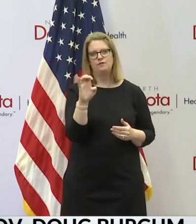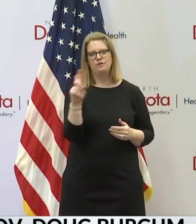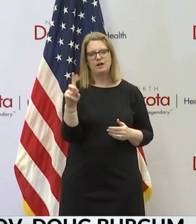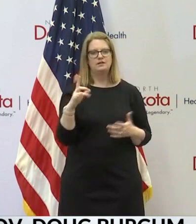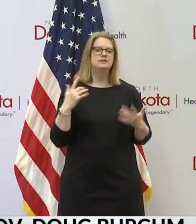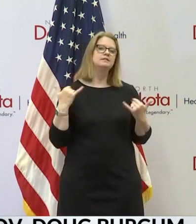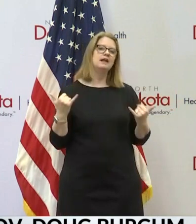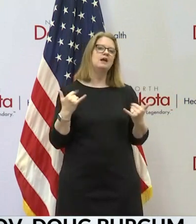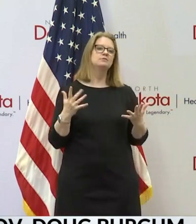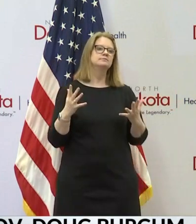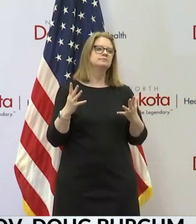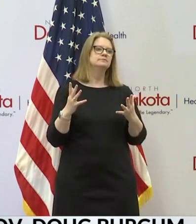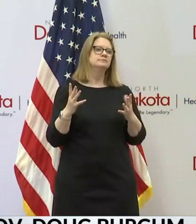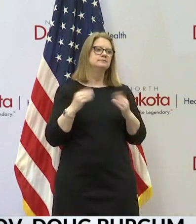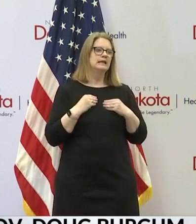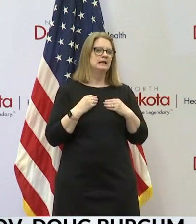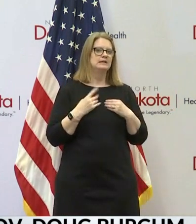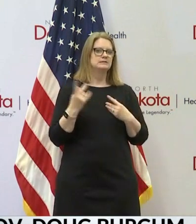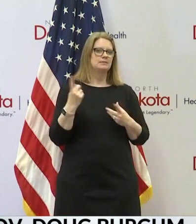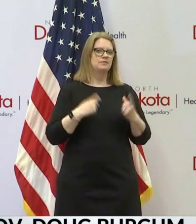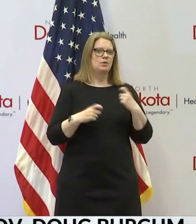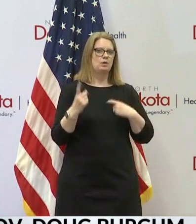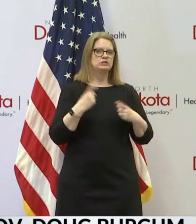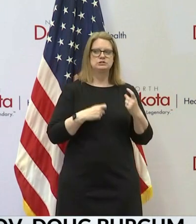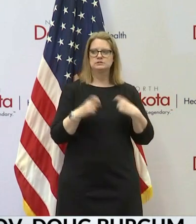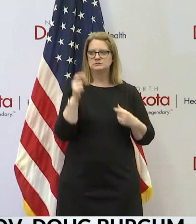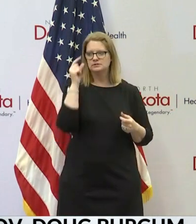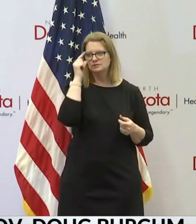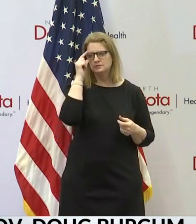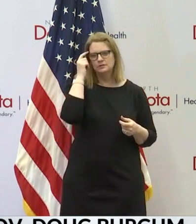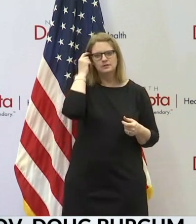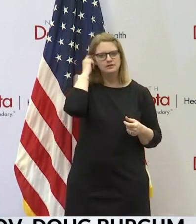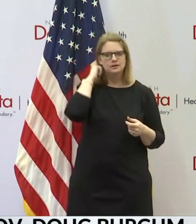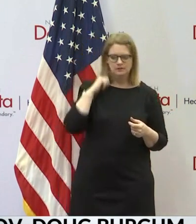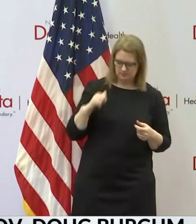with that, we'll stand for questions.